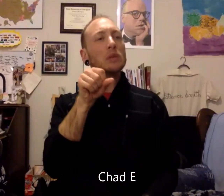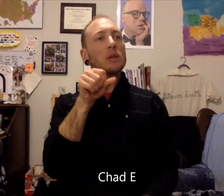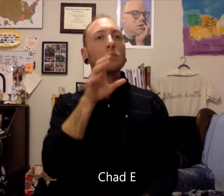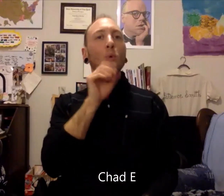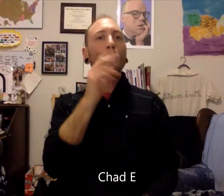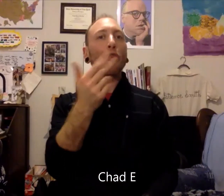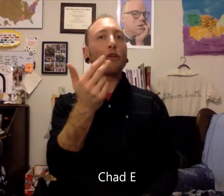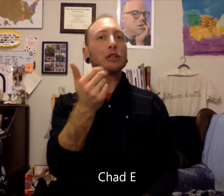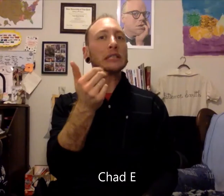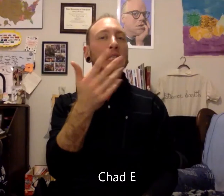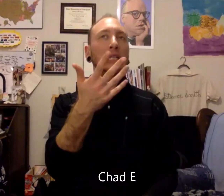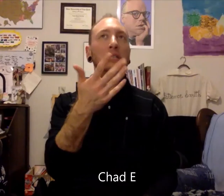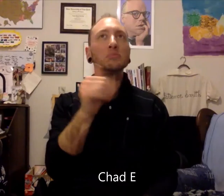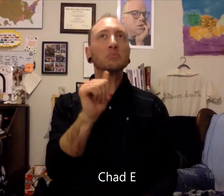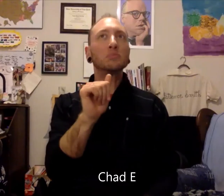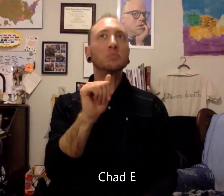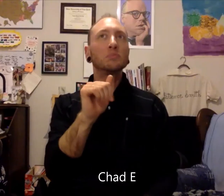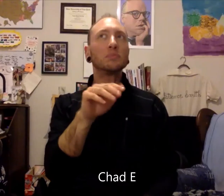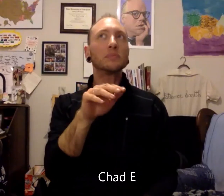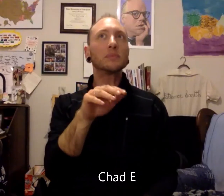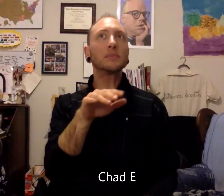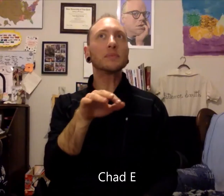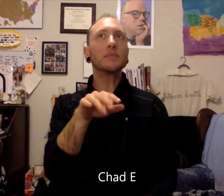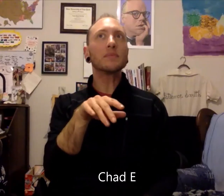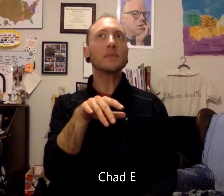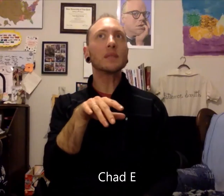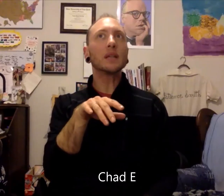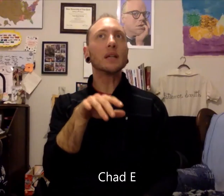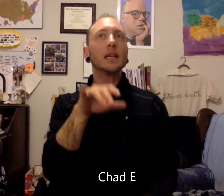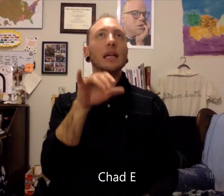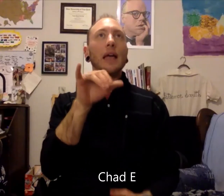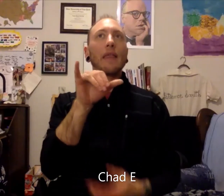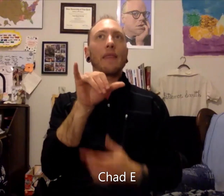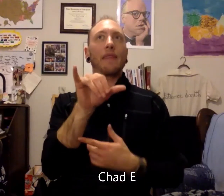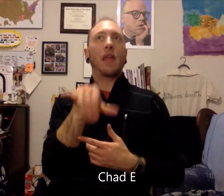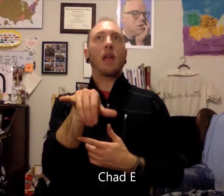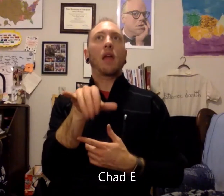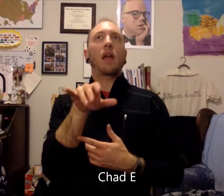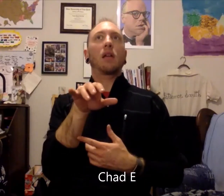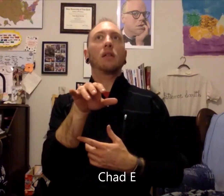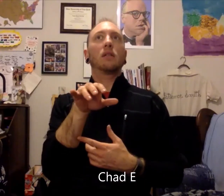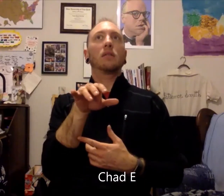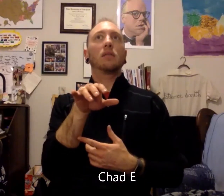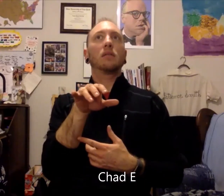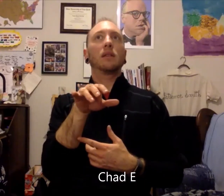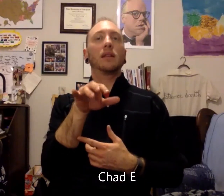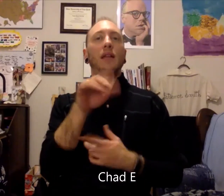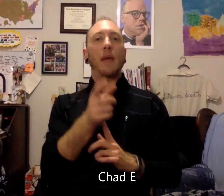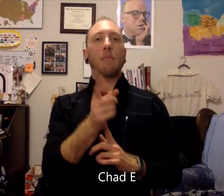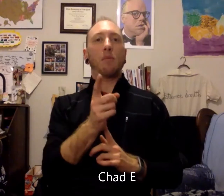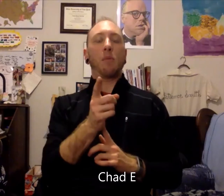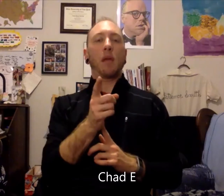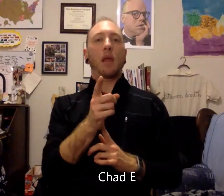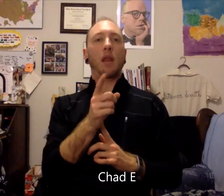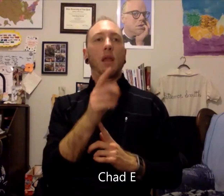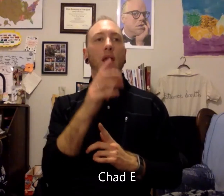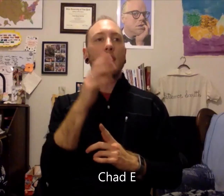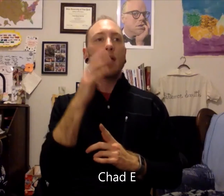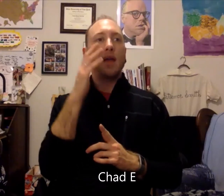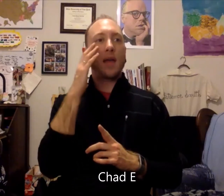wasn't, the thing that, it's like at that moment, at least, I knew it wasn't the thing I had to do, but